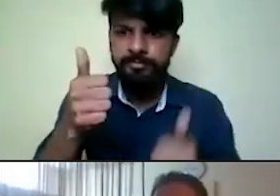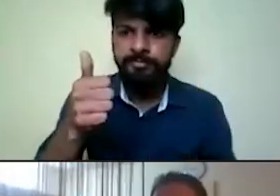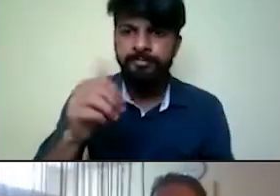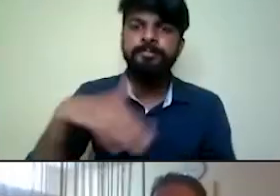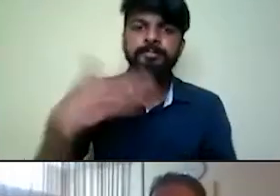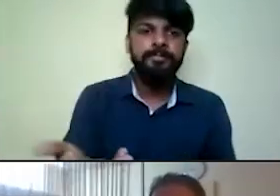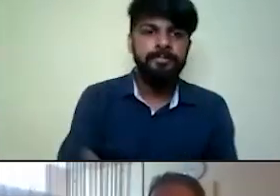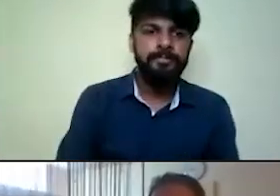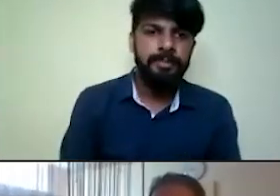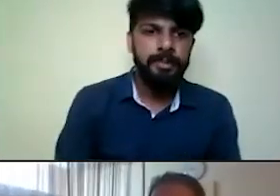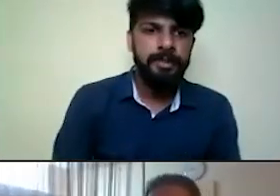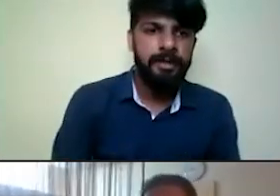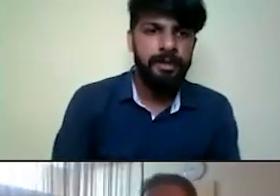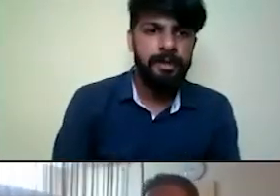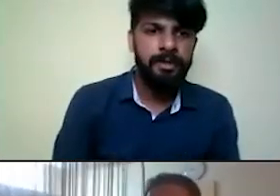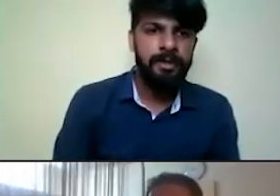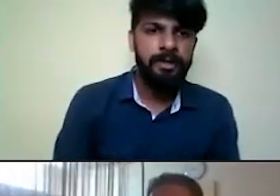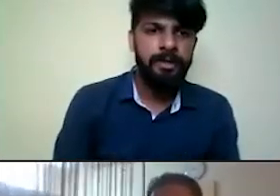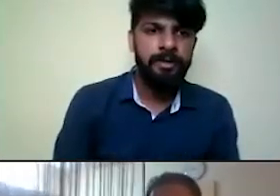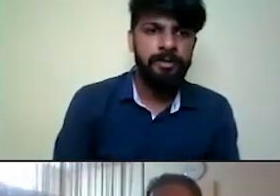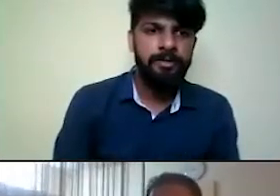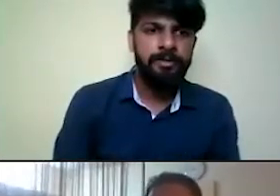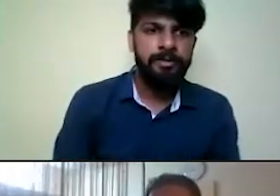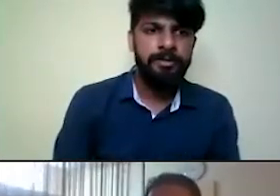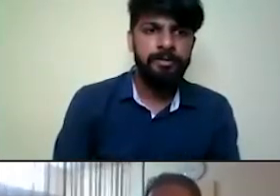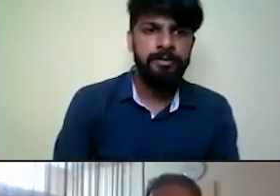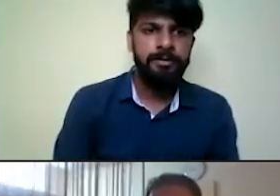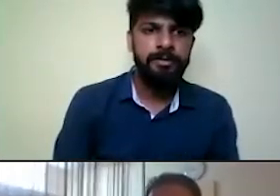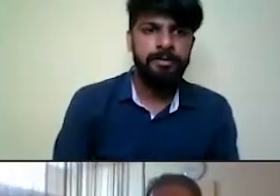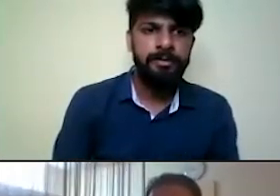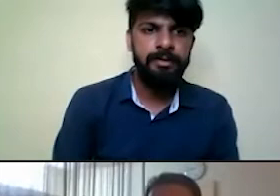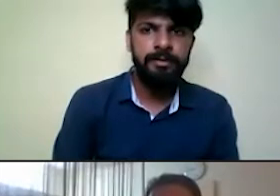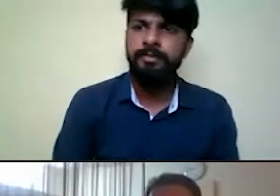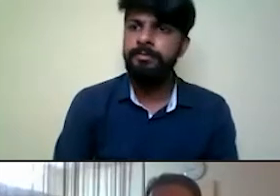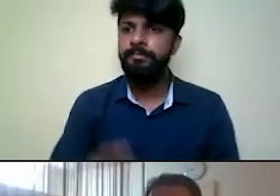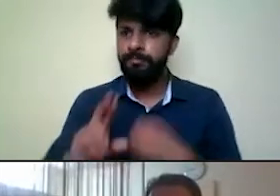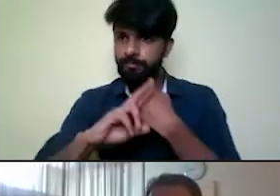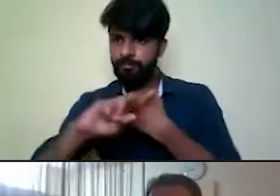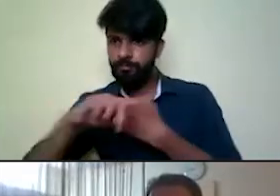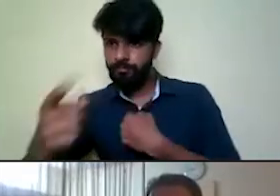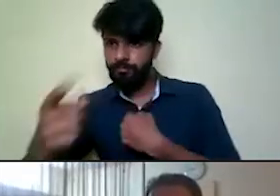Both one have the similar meaning. Next one.